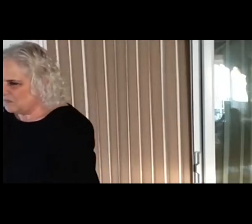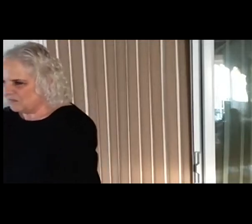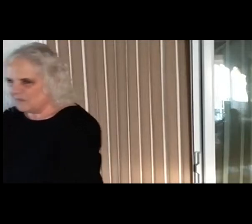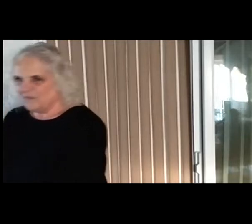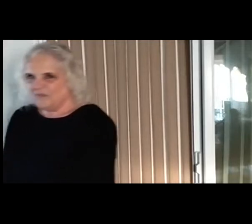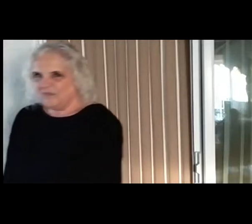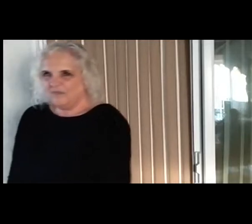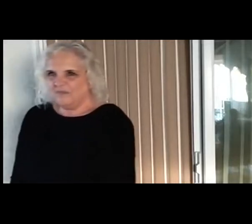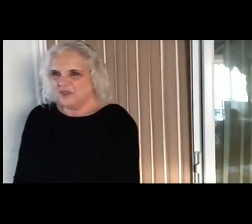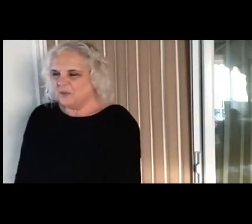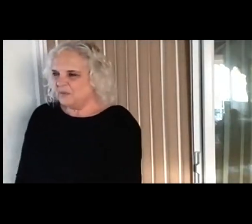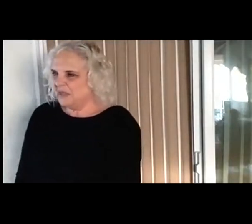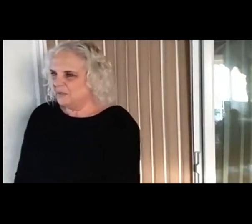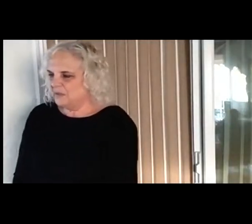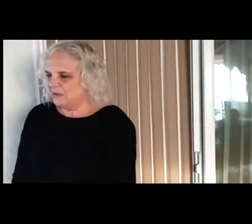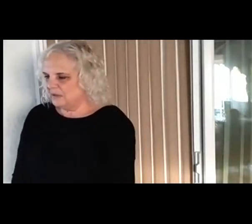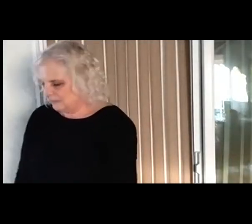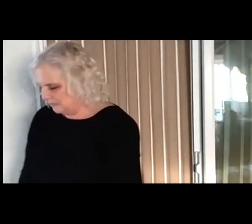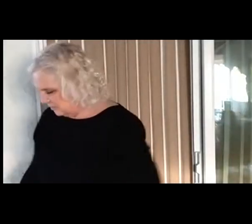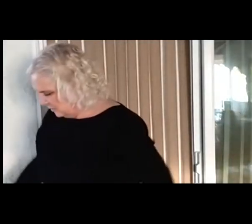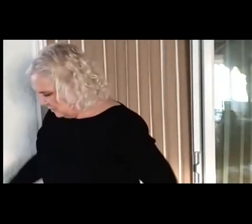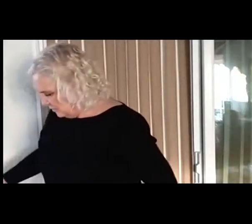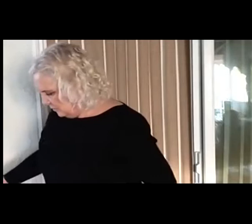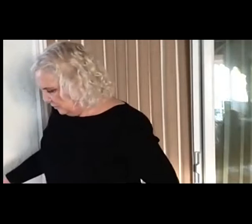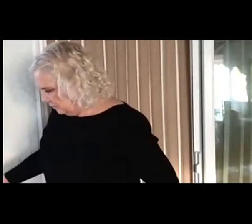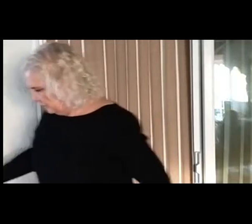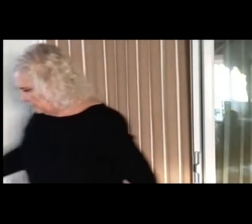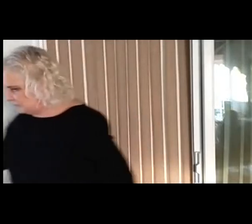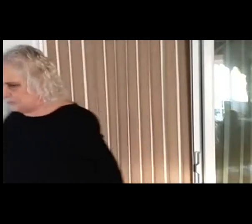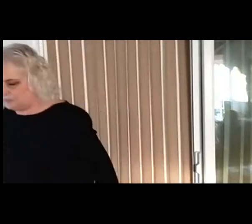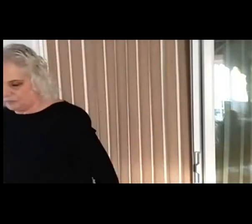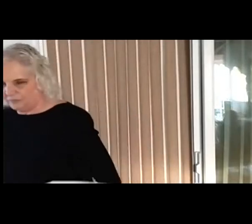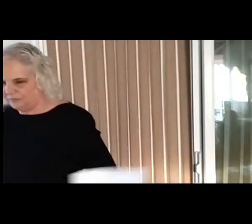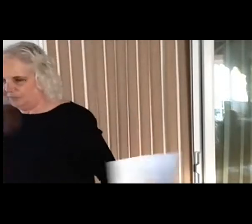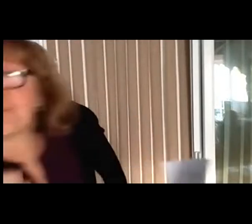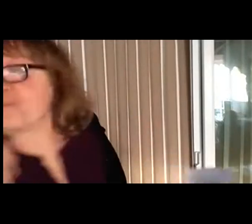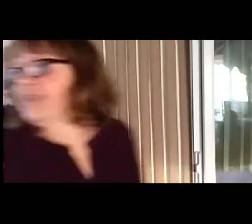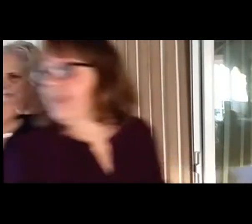because well, Because then I she can- might I not can- be able to connect again. So let me just use this one.